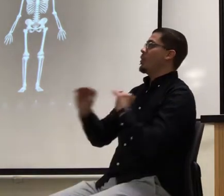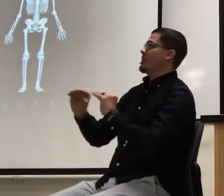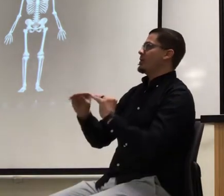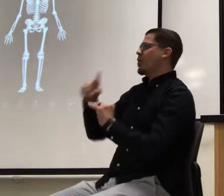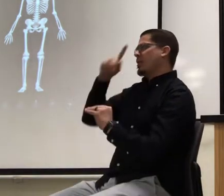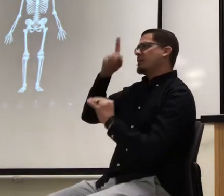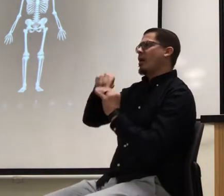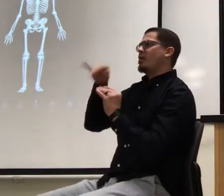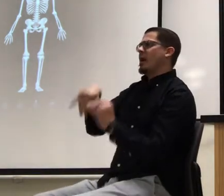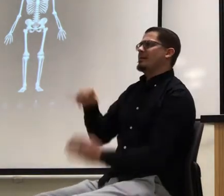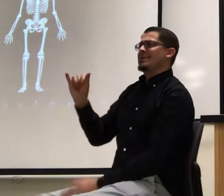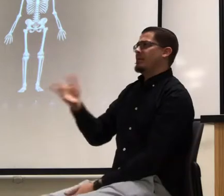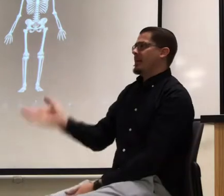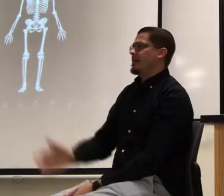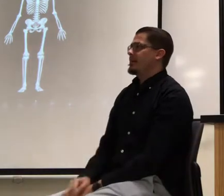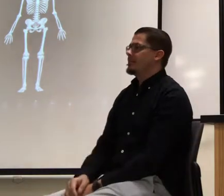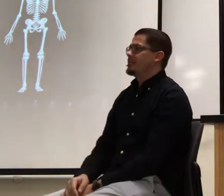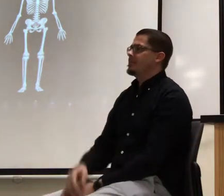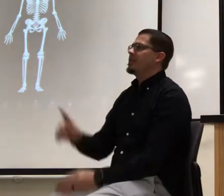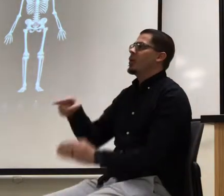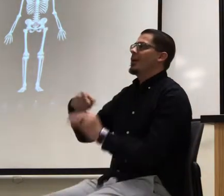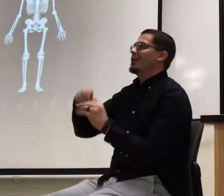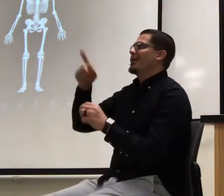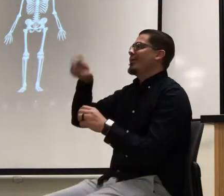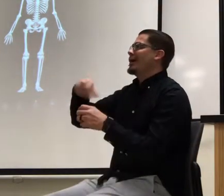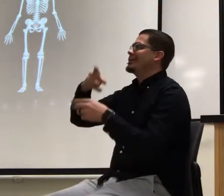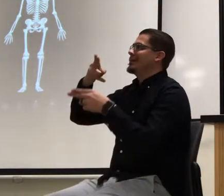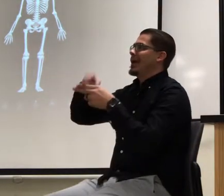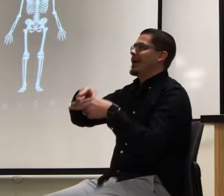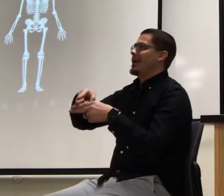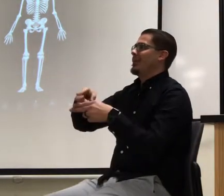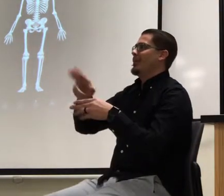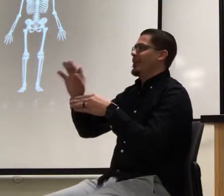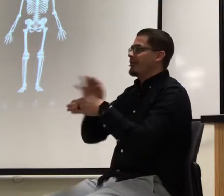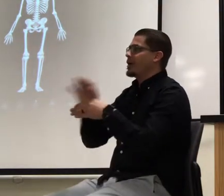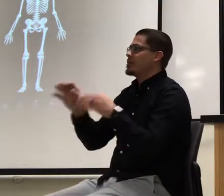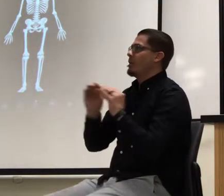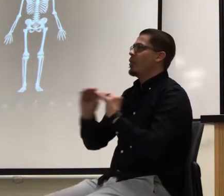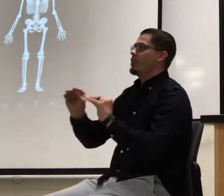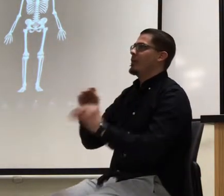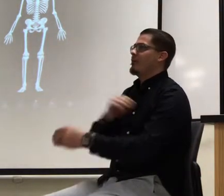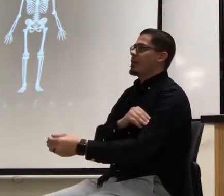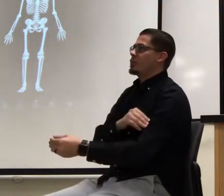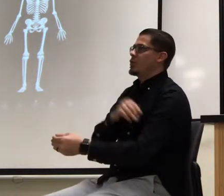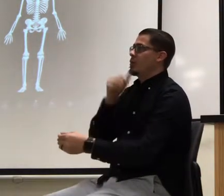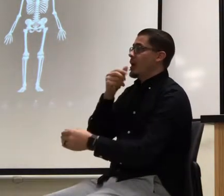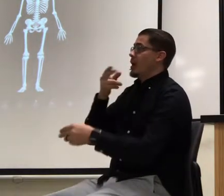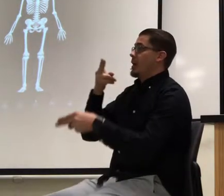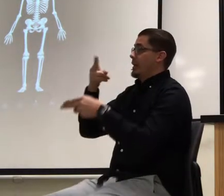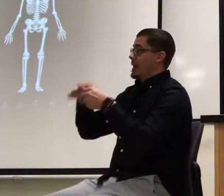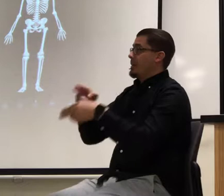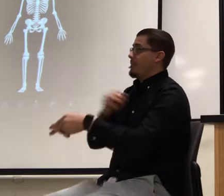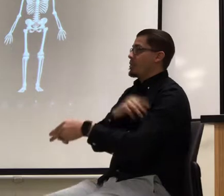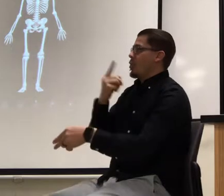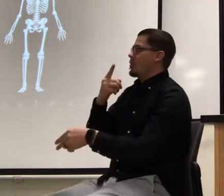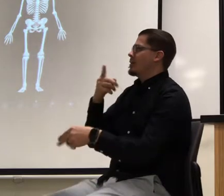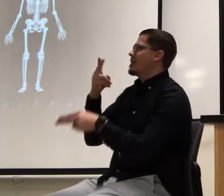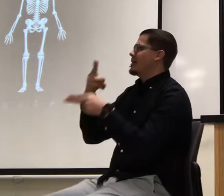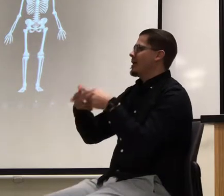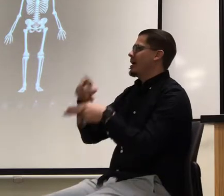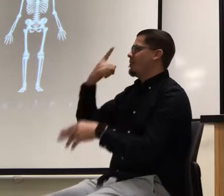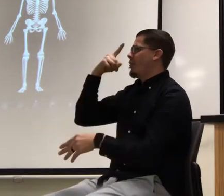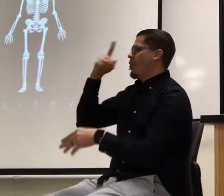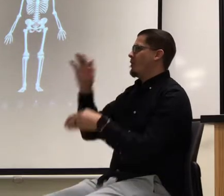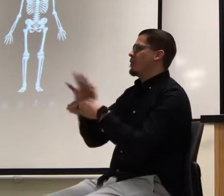think about that when you have to like name the function of a muscle. Not just naming the muscle, name its function. That's another level